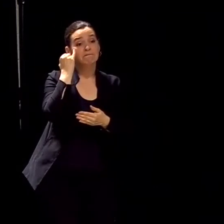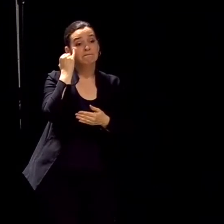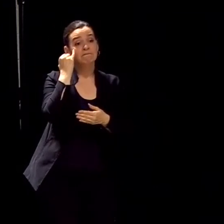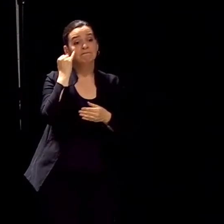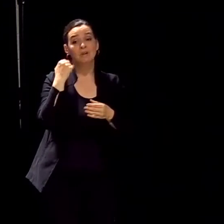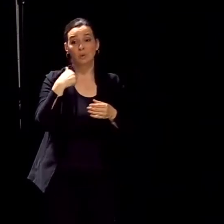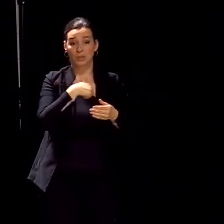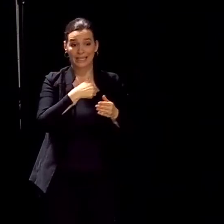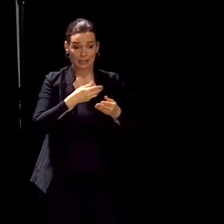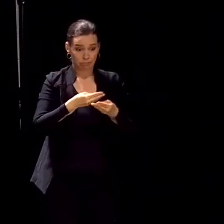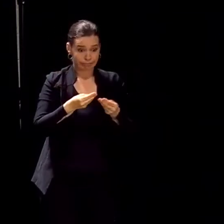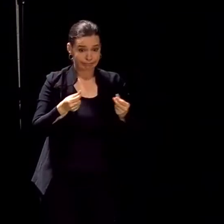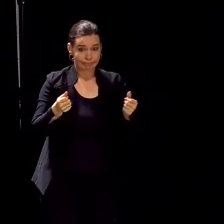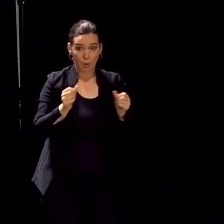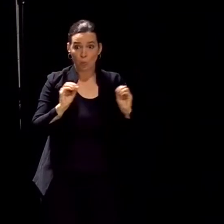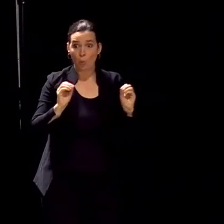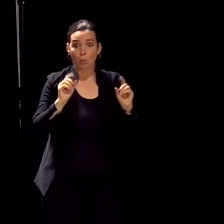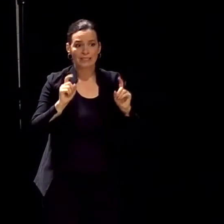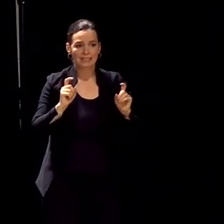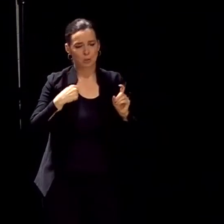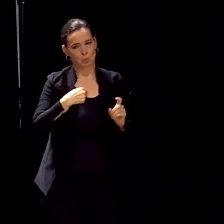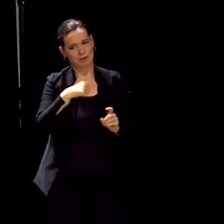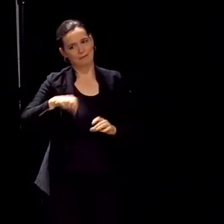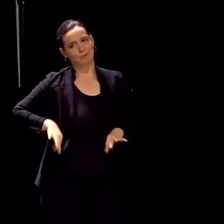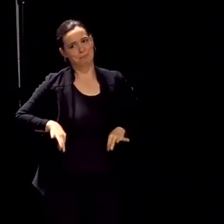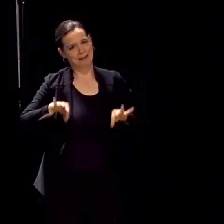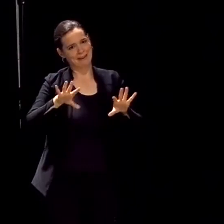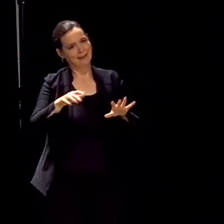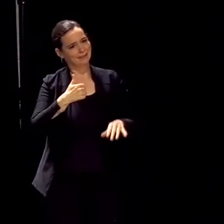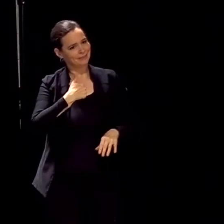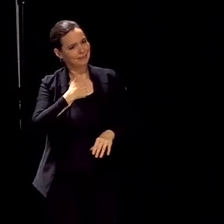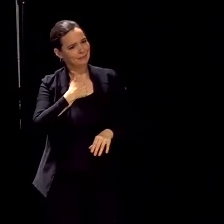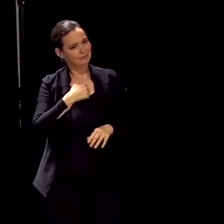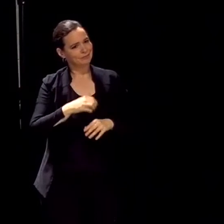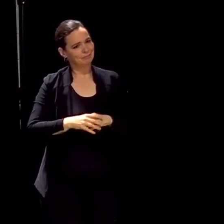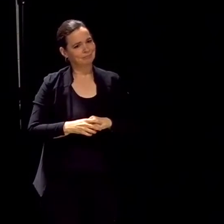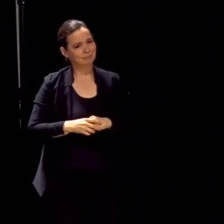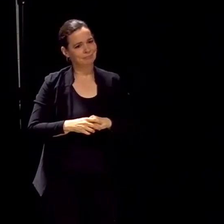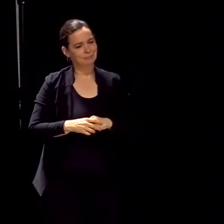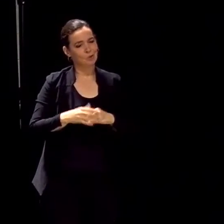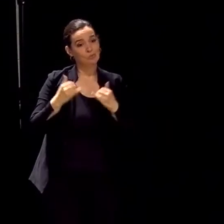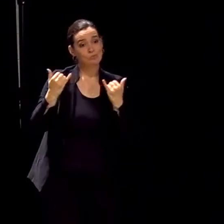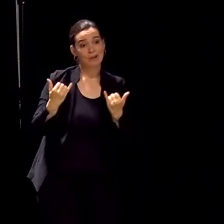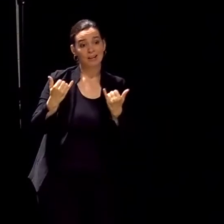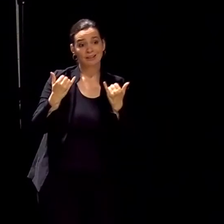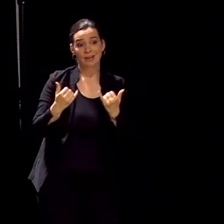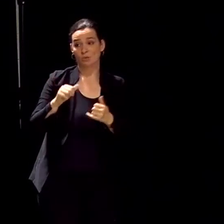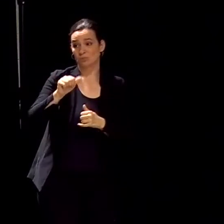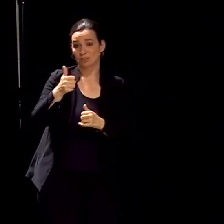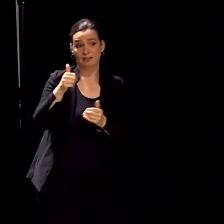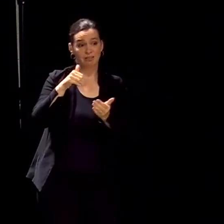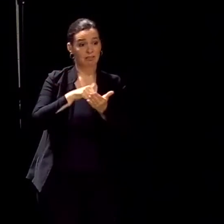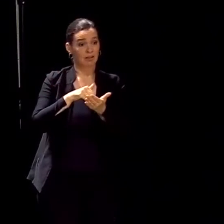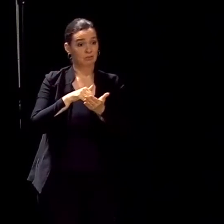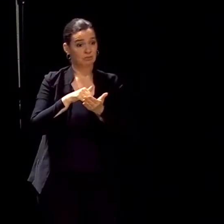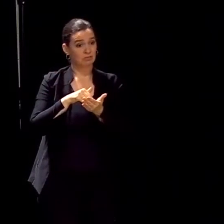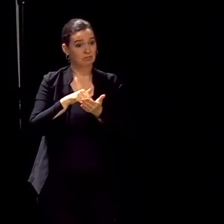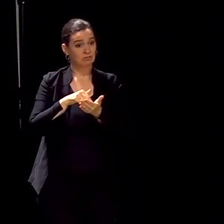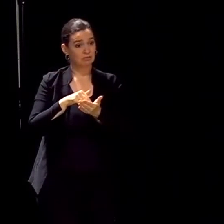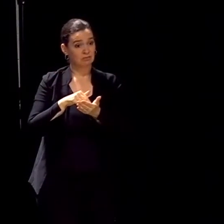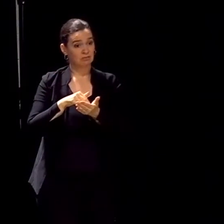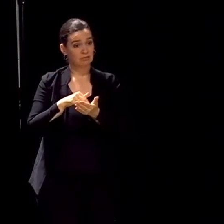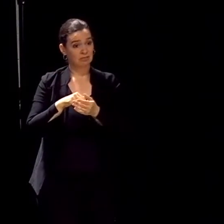got. I think we got 10,000 of them right now. And those are the little white cartridge packets. Correct. You showed us weeks ago?